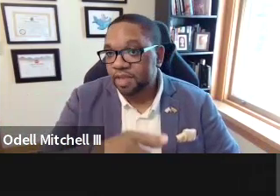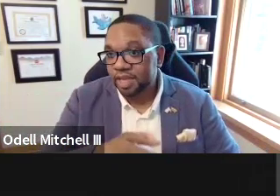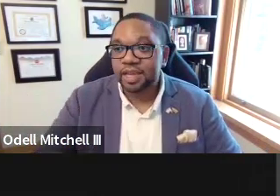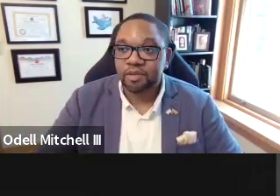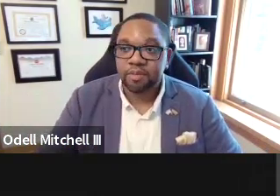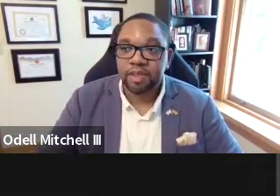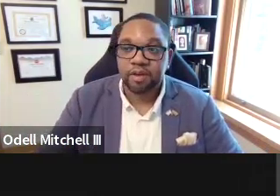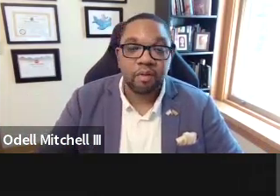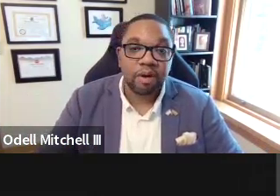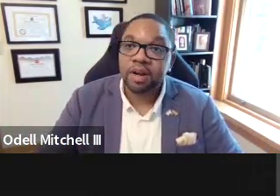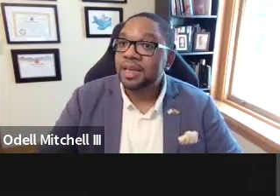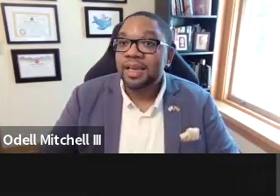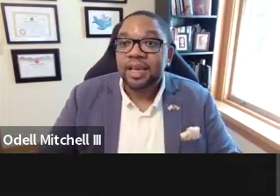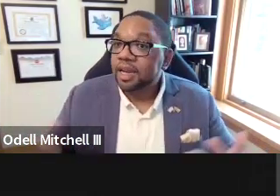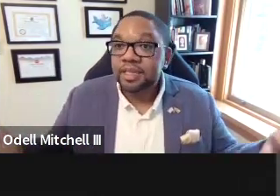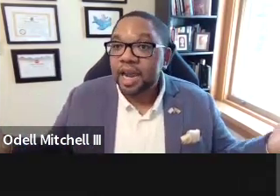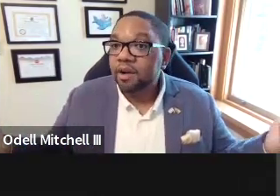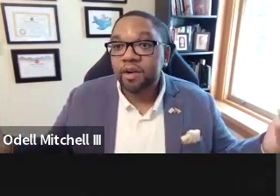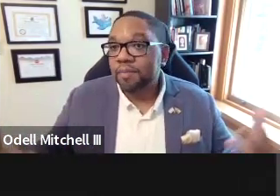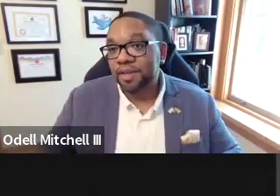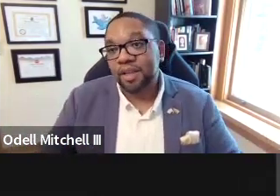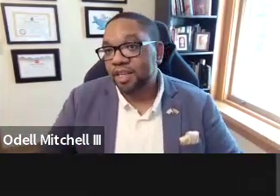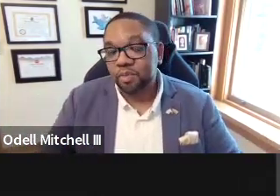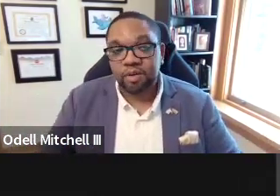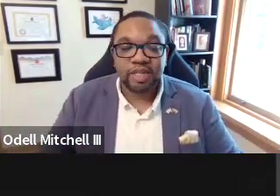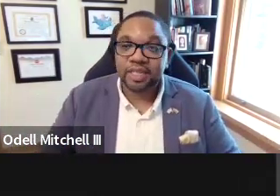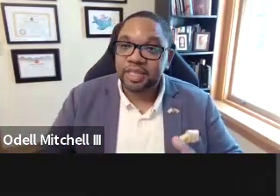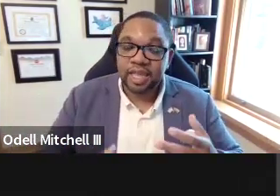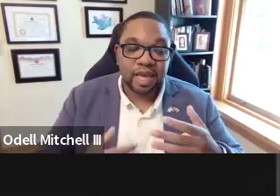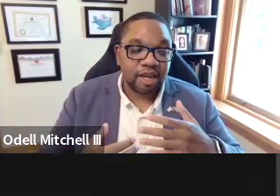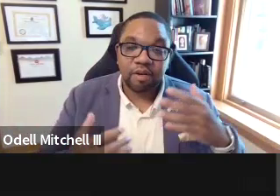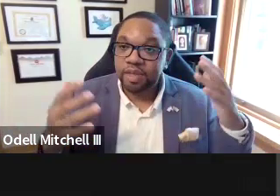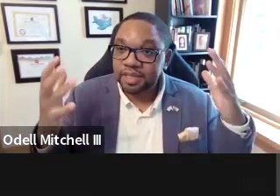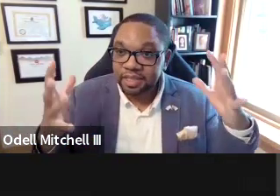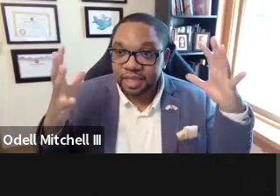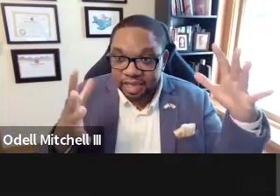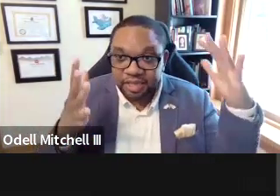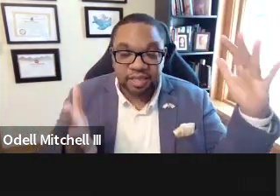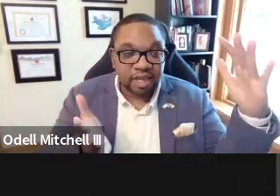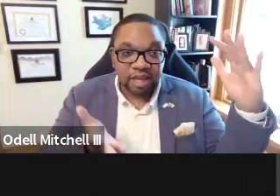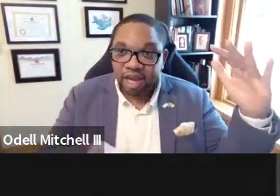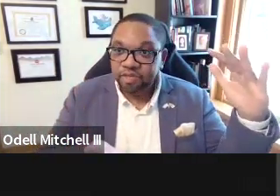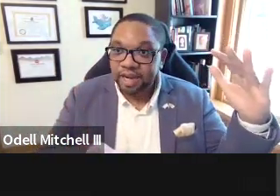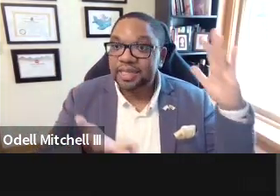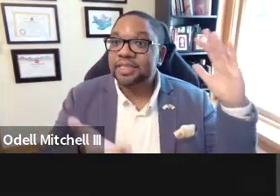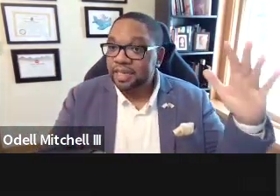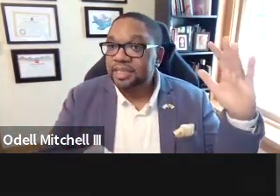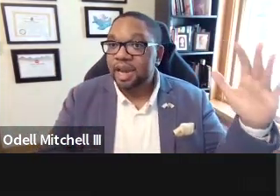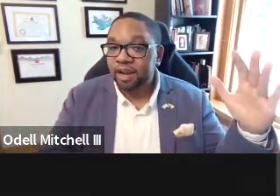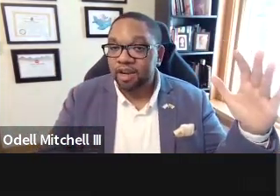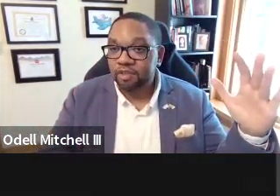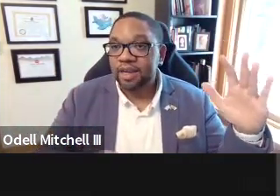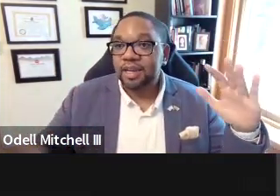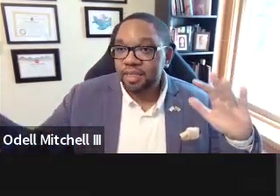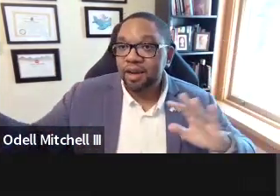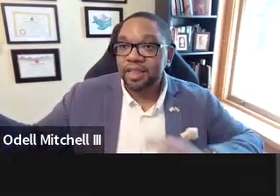time. So we see that that's going to be there. Or an entire agreement clause where we just say that, you know, this contract is the